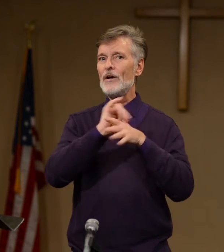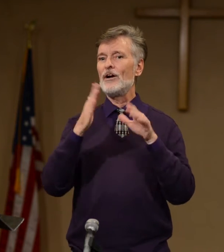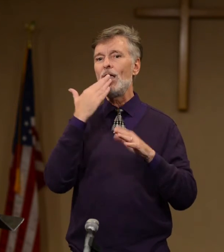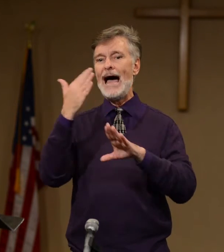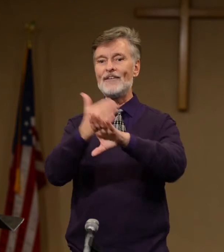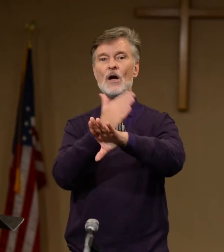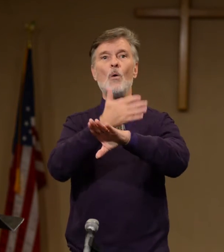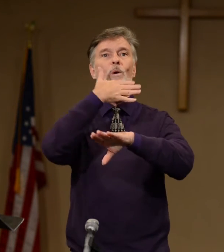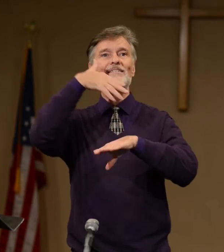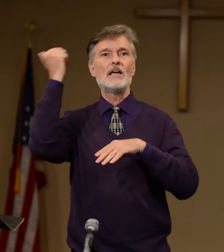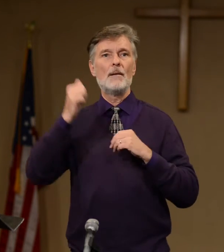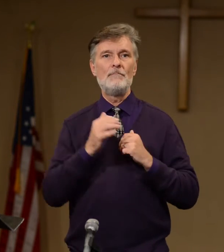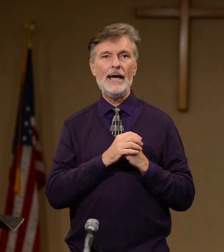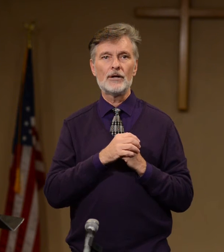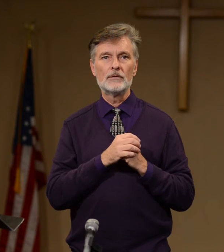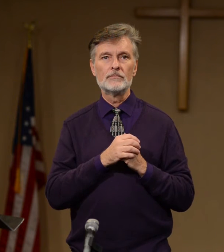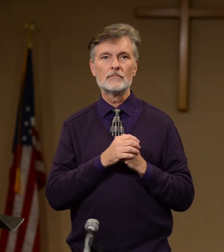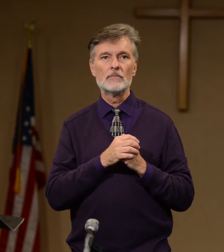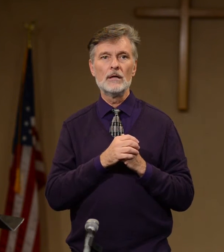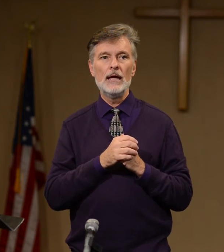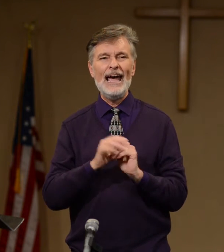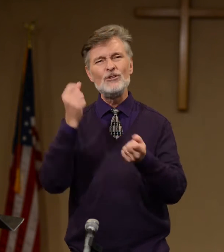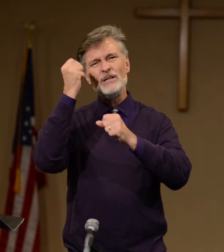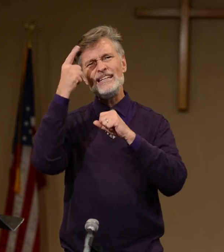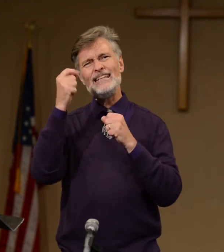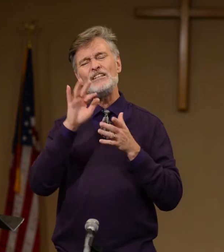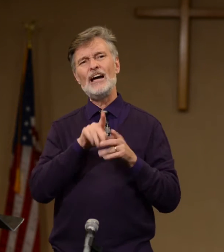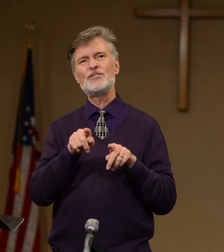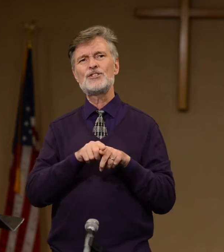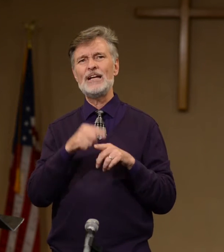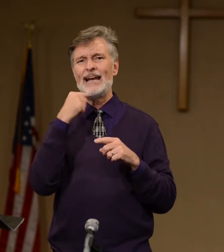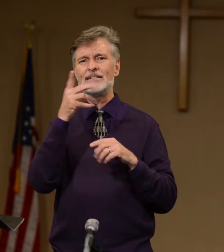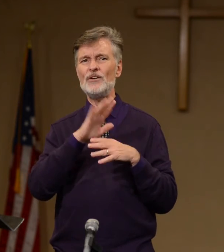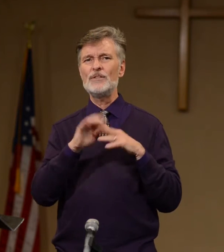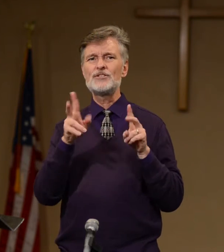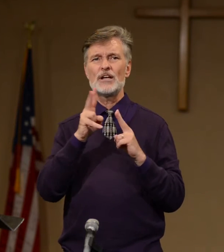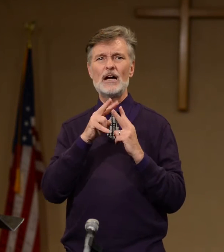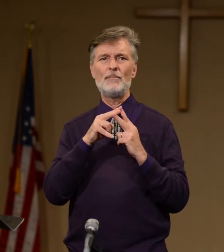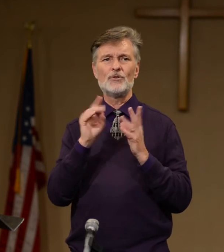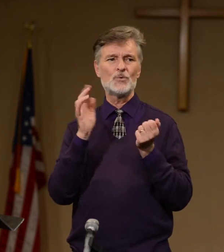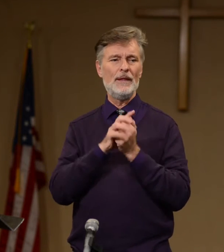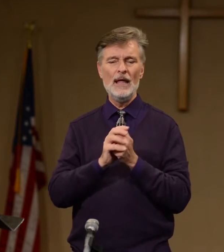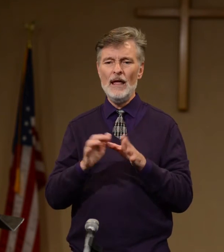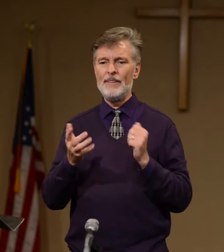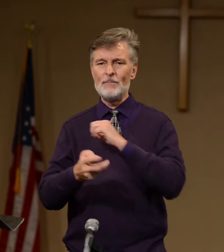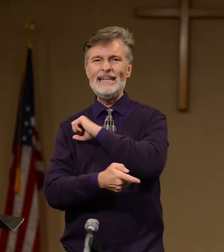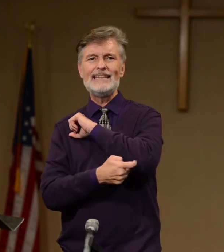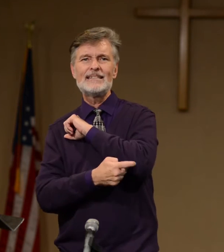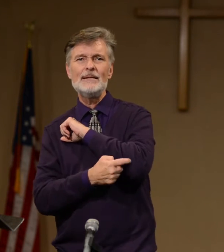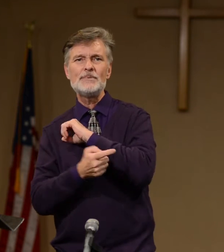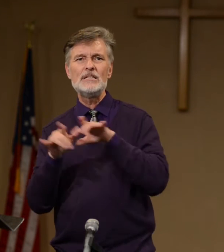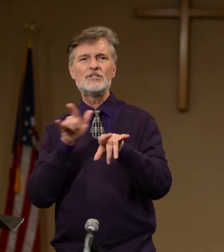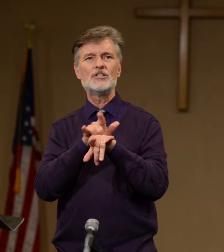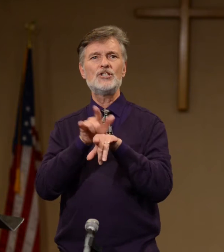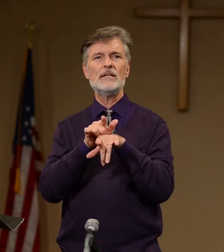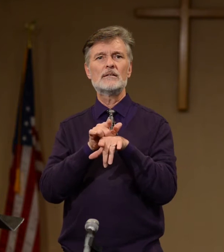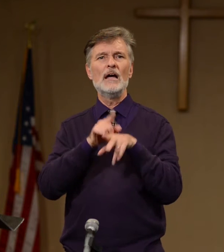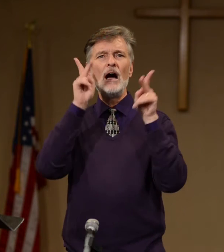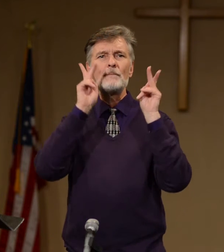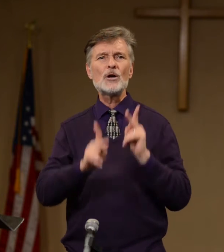their life was better. And you need to understand, I tell this to couples when they're being tempted to cheat. A